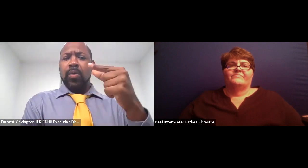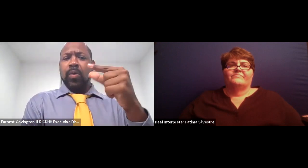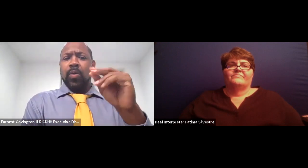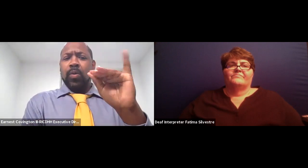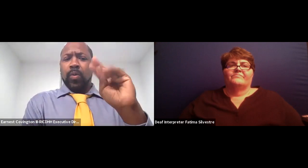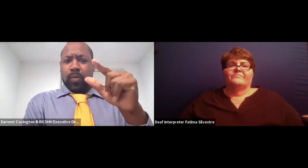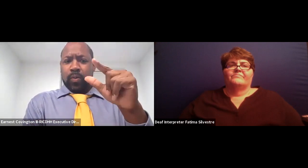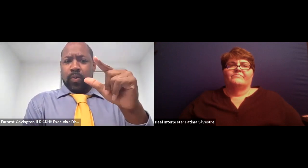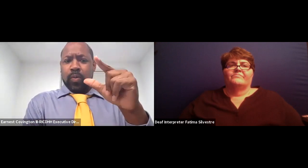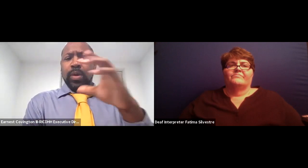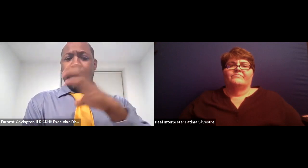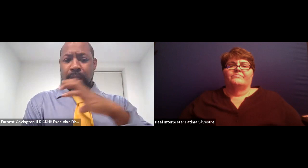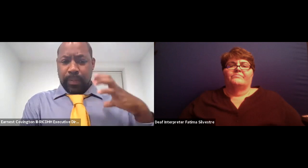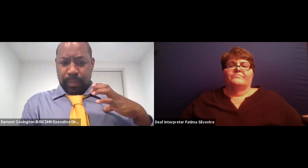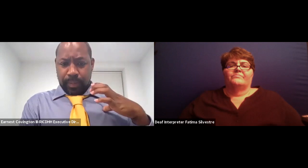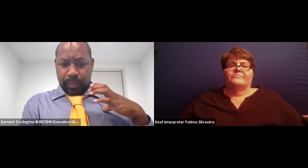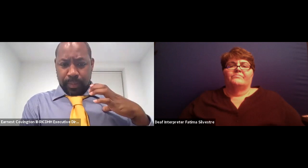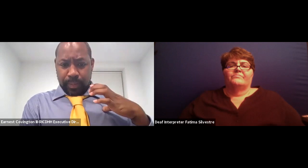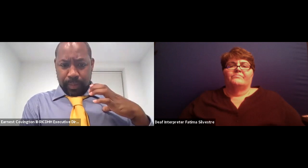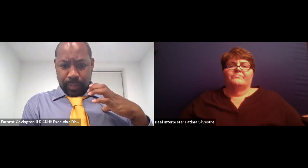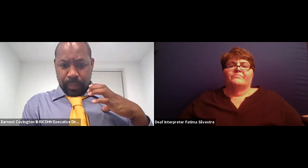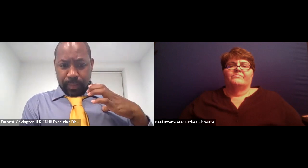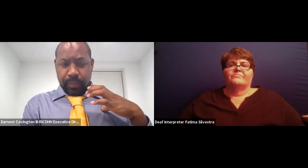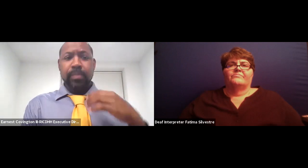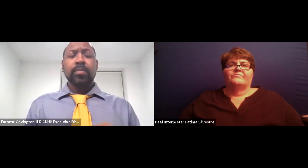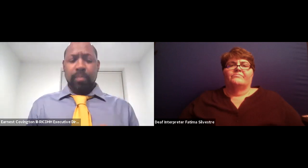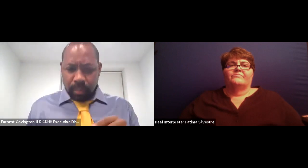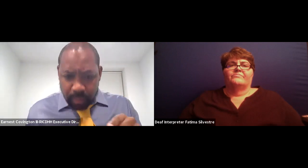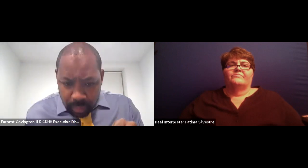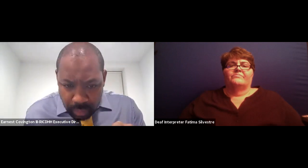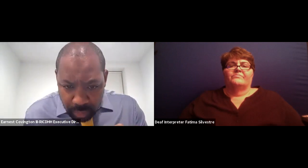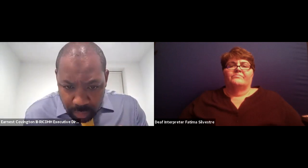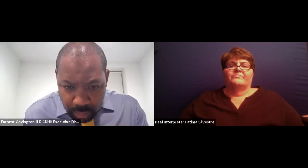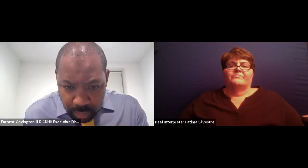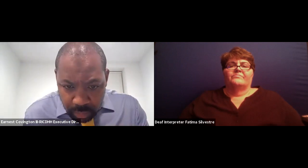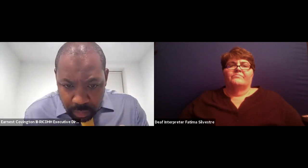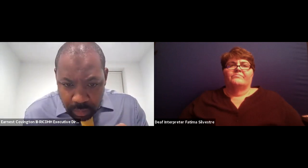now I'd like to recognize